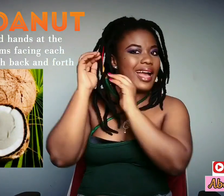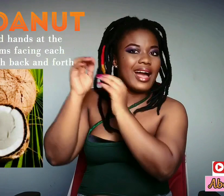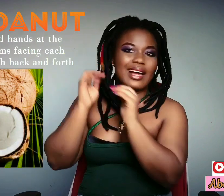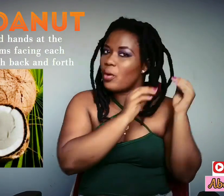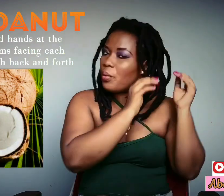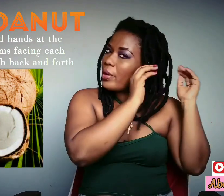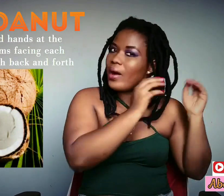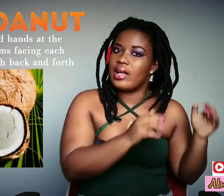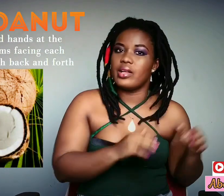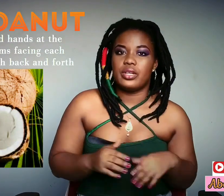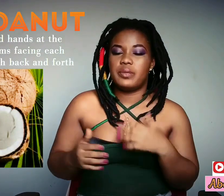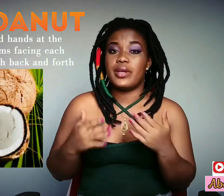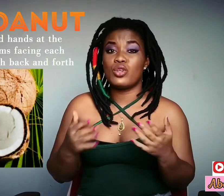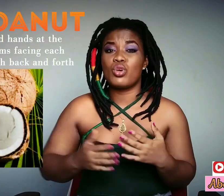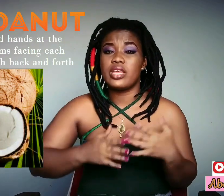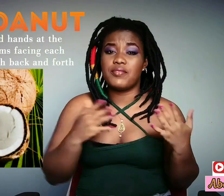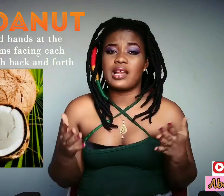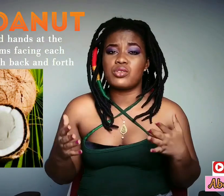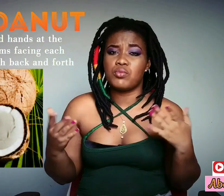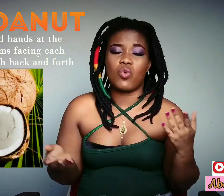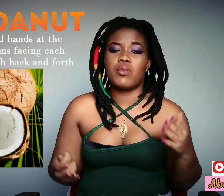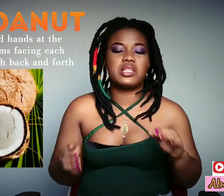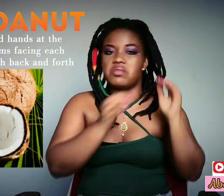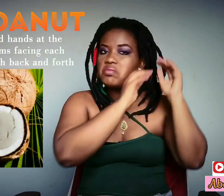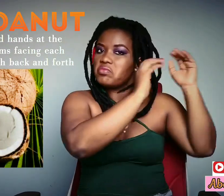bese ha ana be ha depend so in the finance we kuma nti